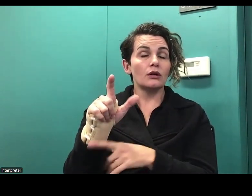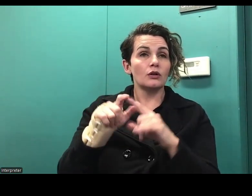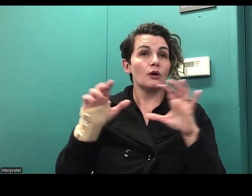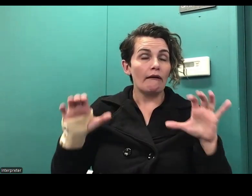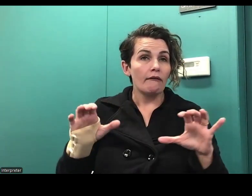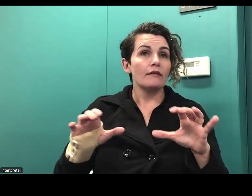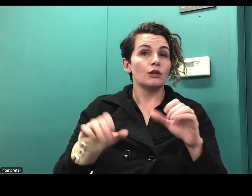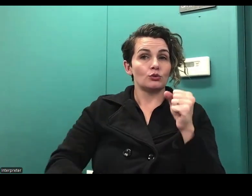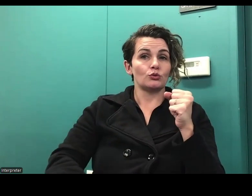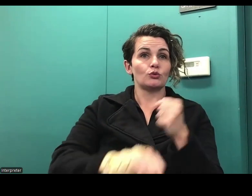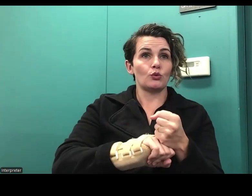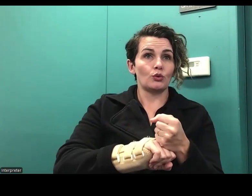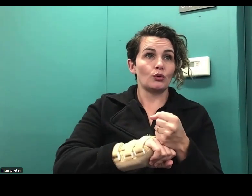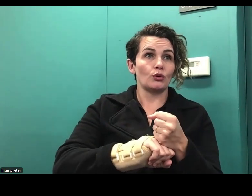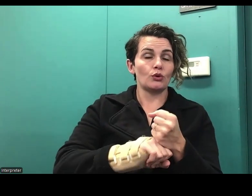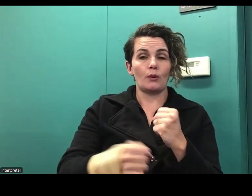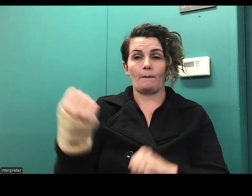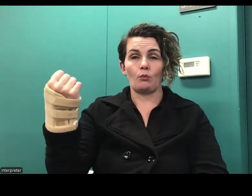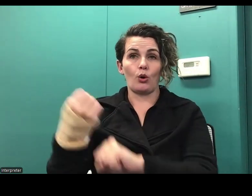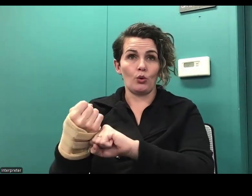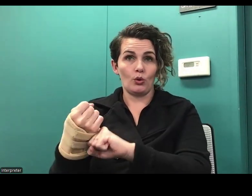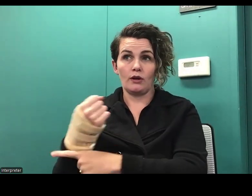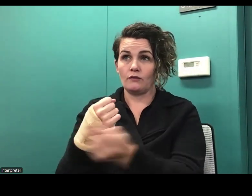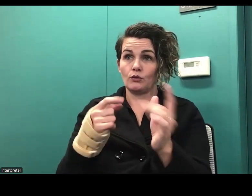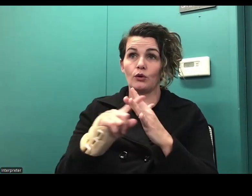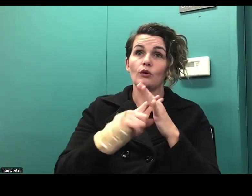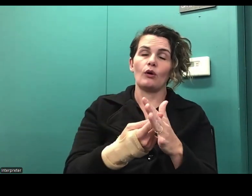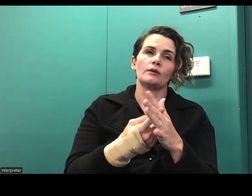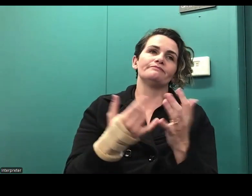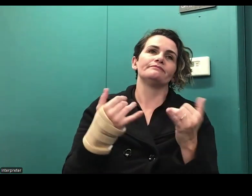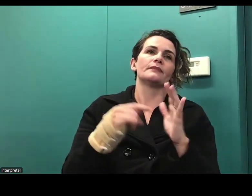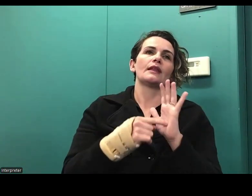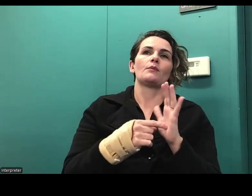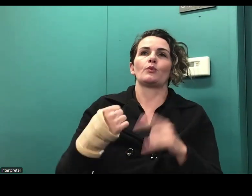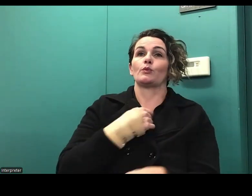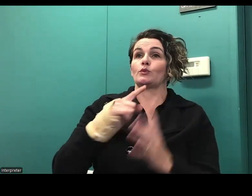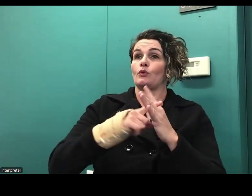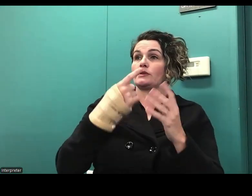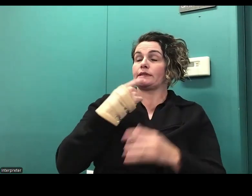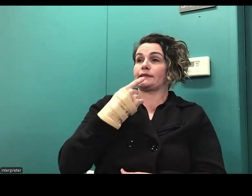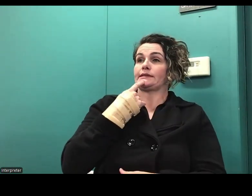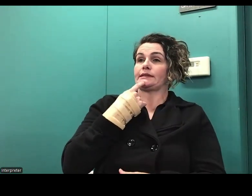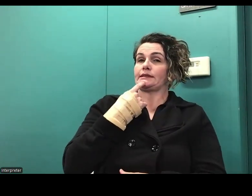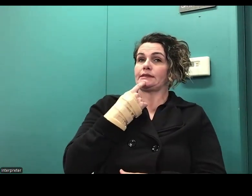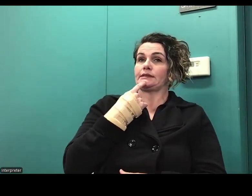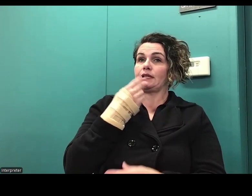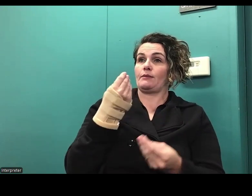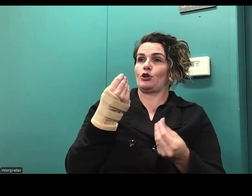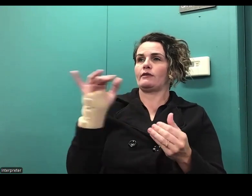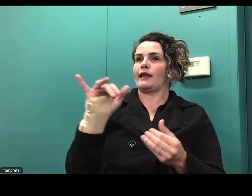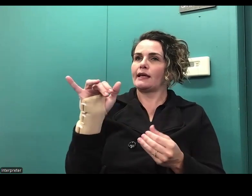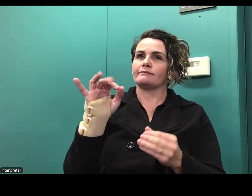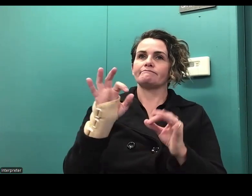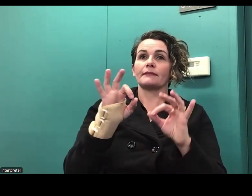actively endorse or promote, if you start, like if we start saying that that a material like a